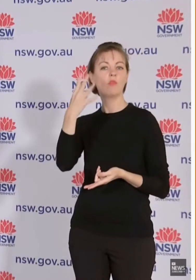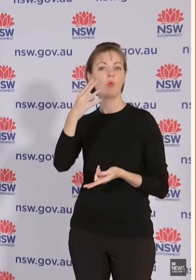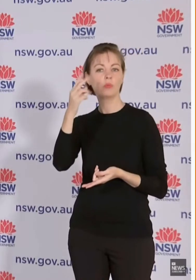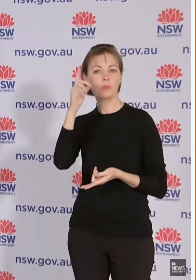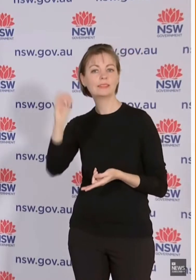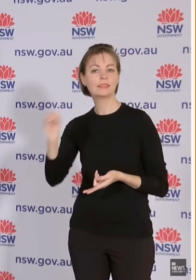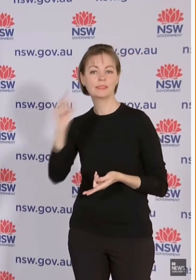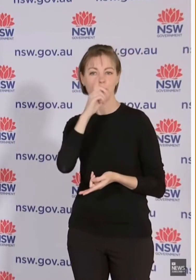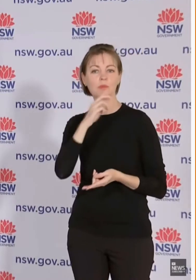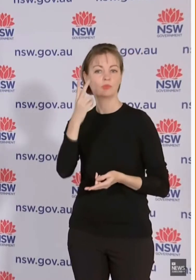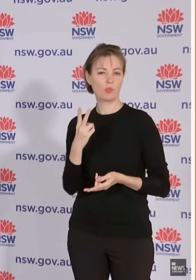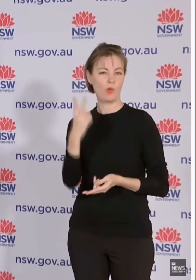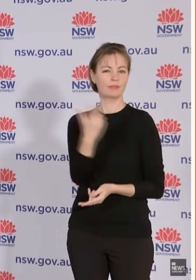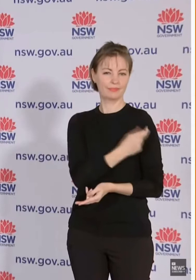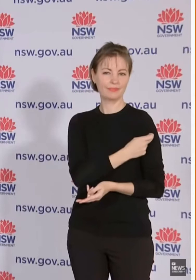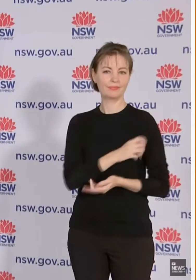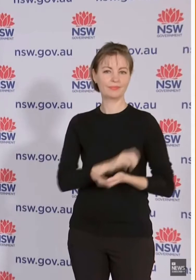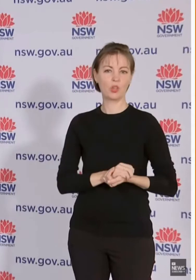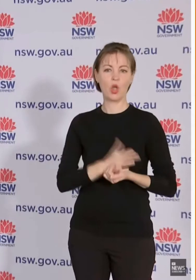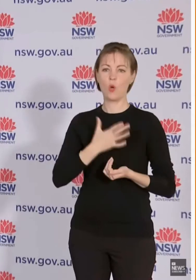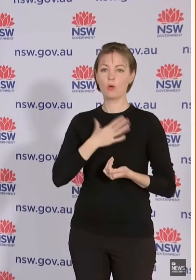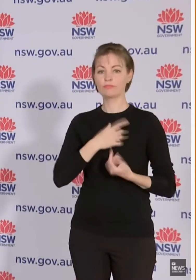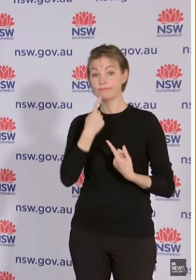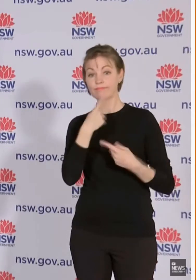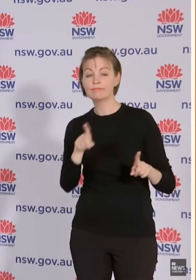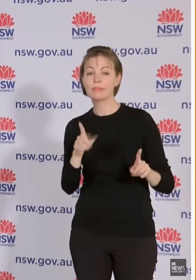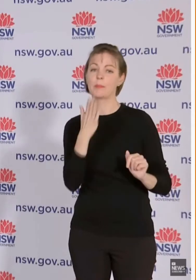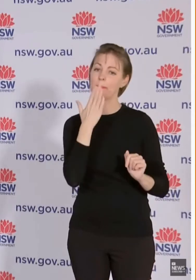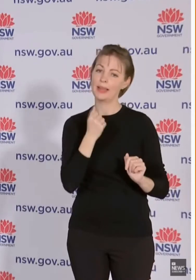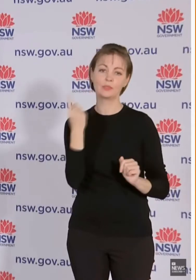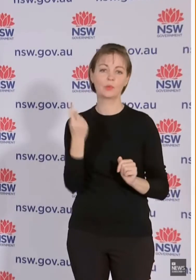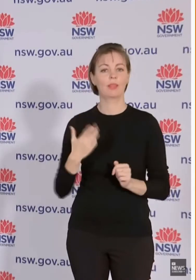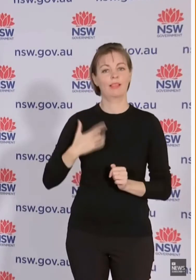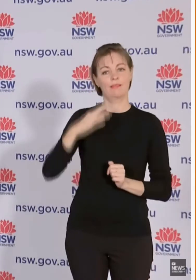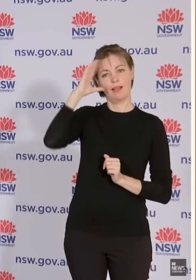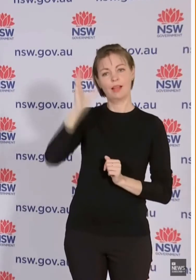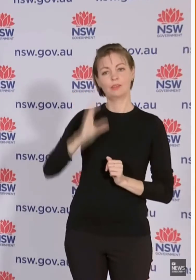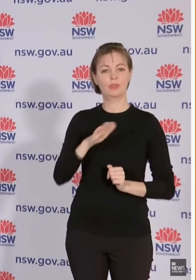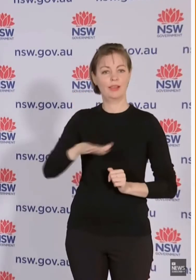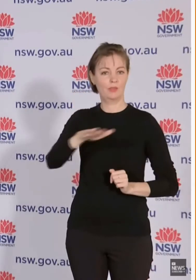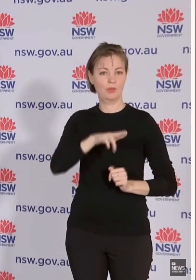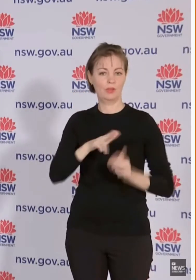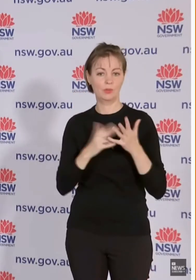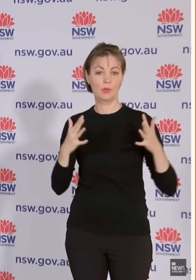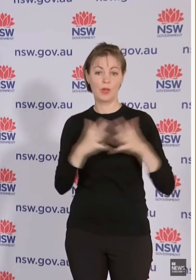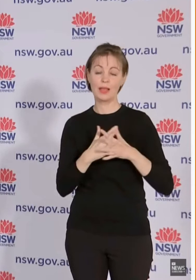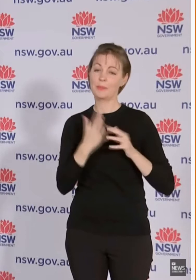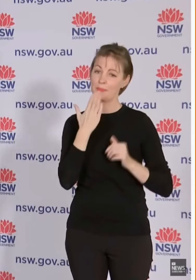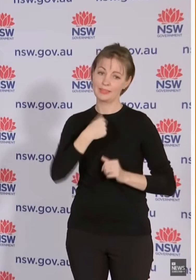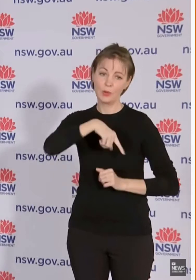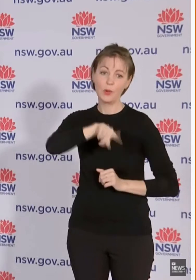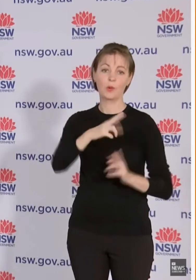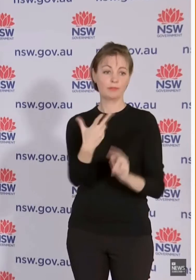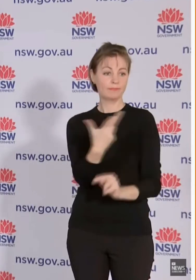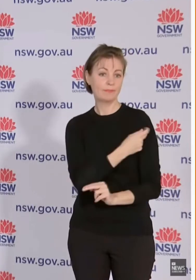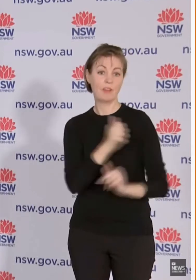double dose. Again, the message to everybody in regional rural New South Wales is to get vaccinated. We are running walk-in clinics right across the regions, so